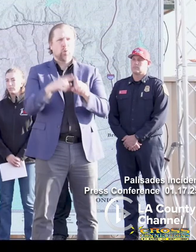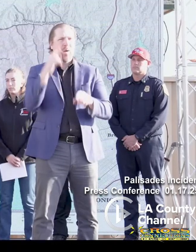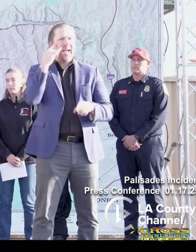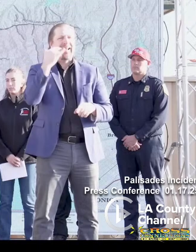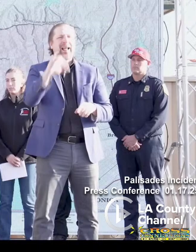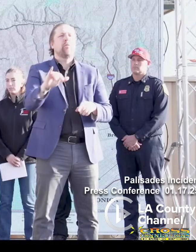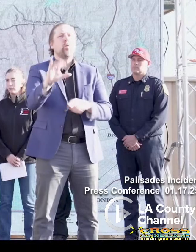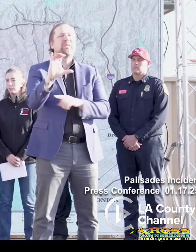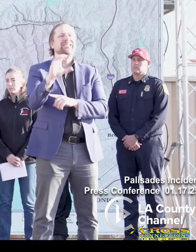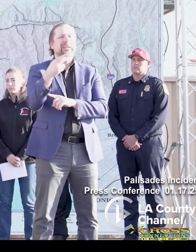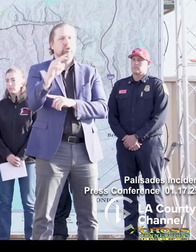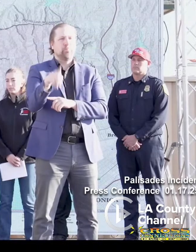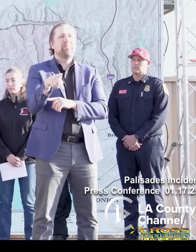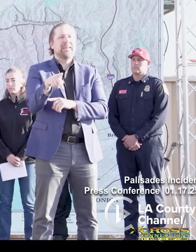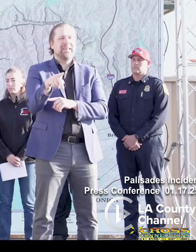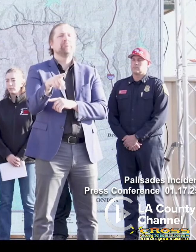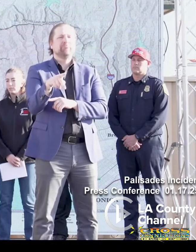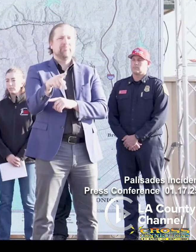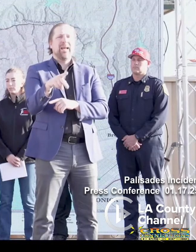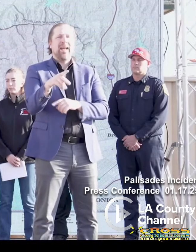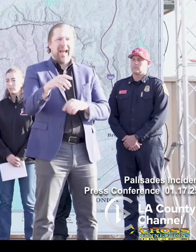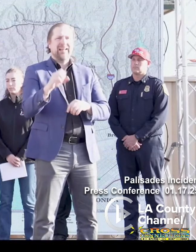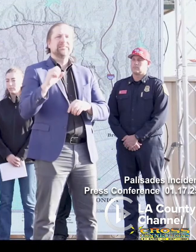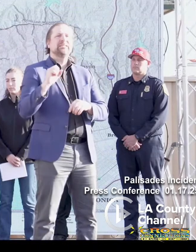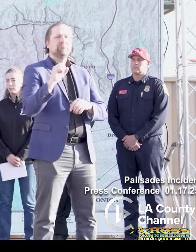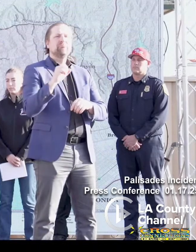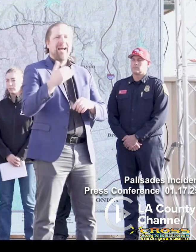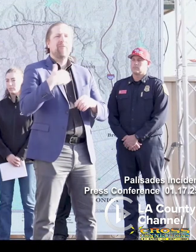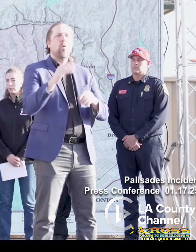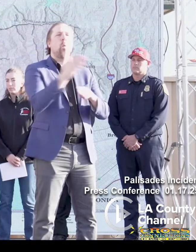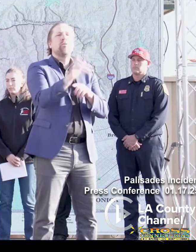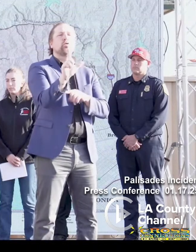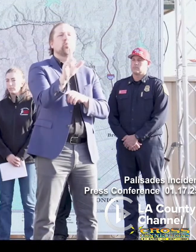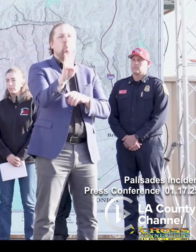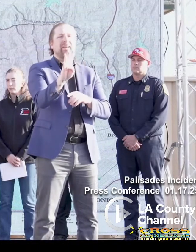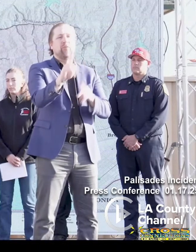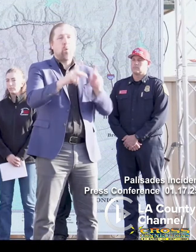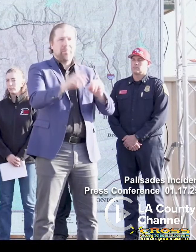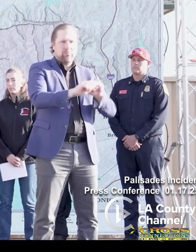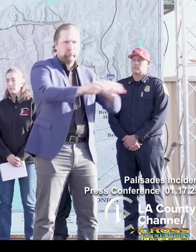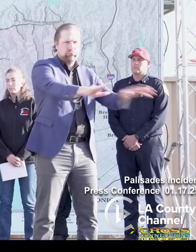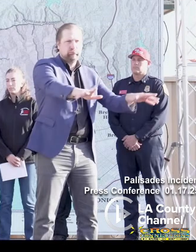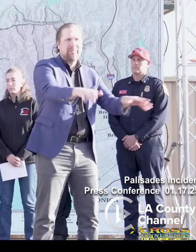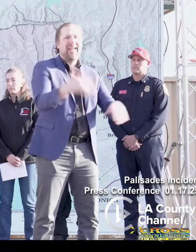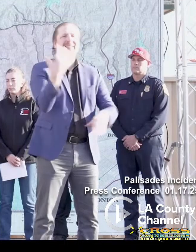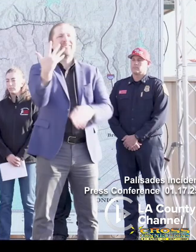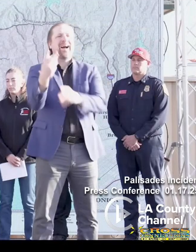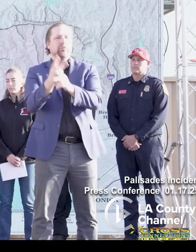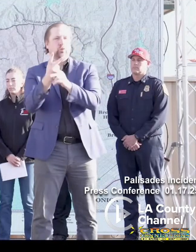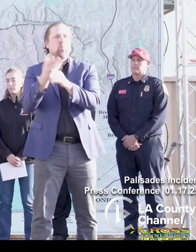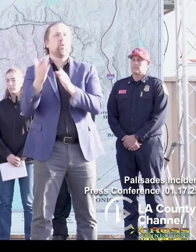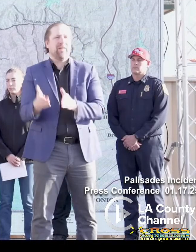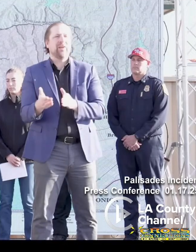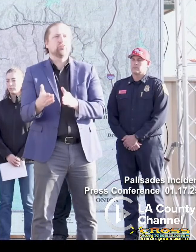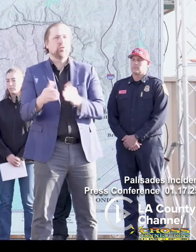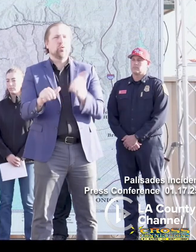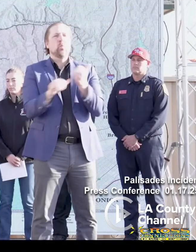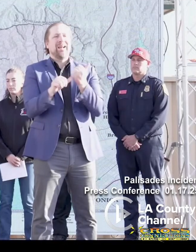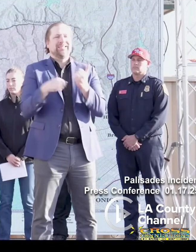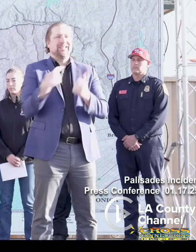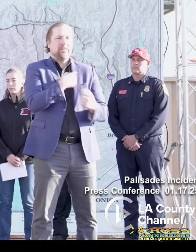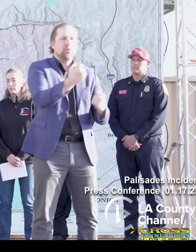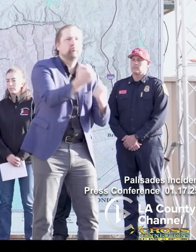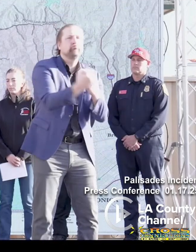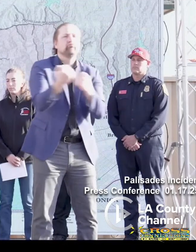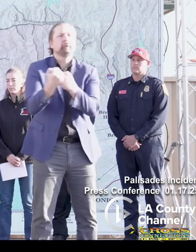California Highway Patrol has deployed more than 24 officers and 5 supervisors today to assist us